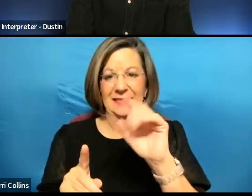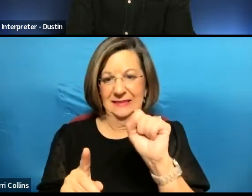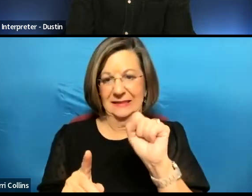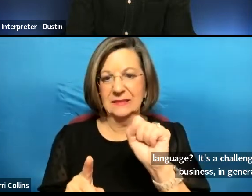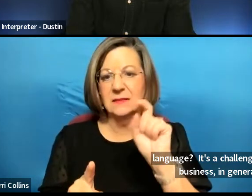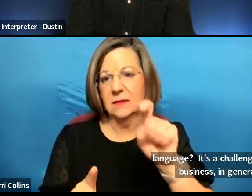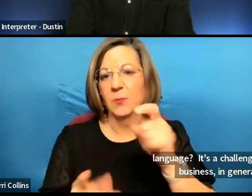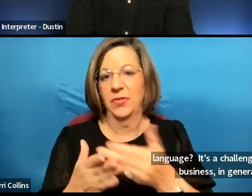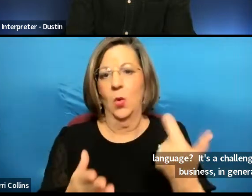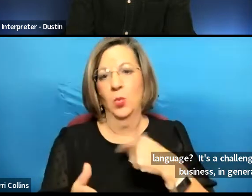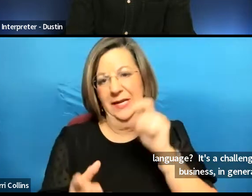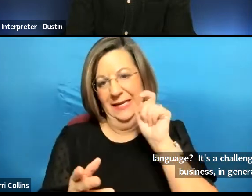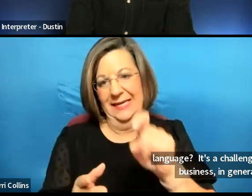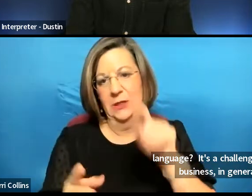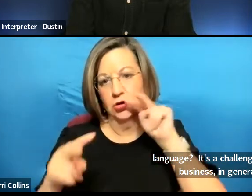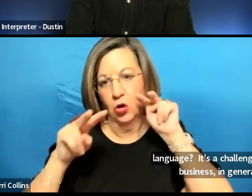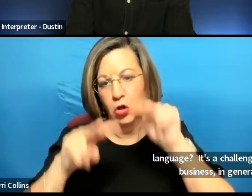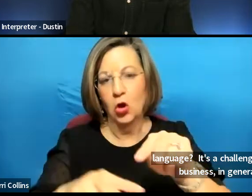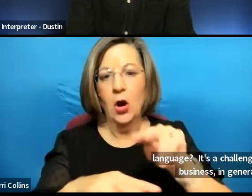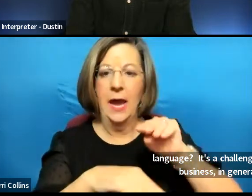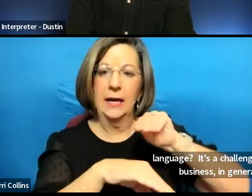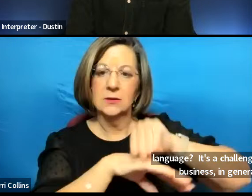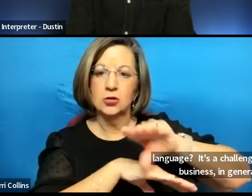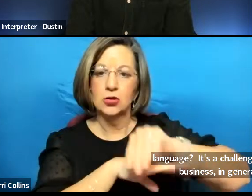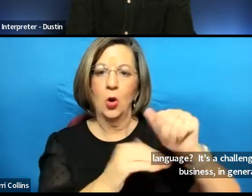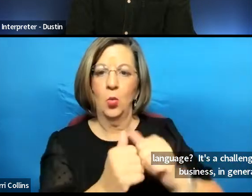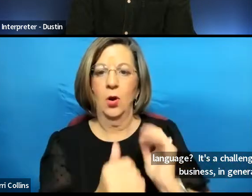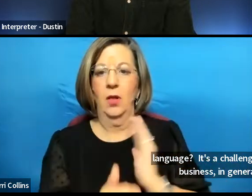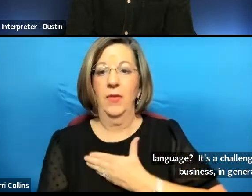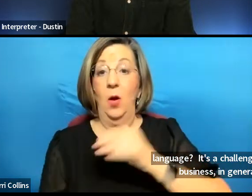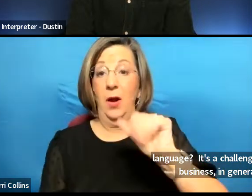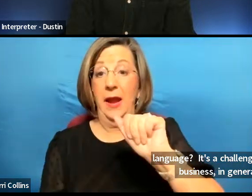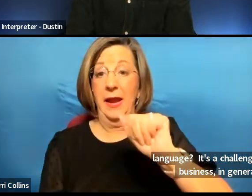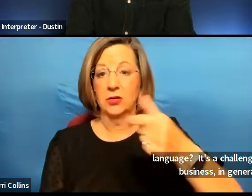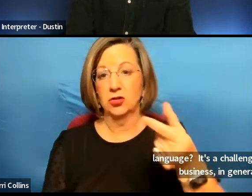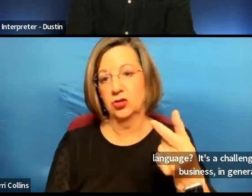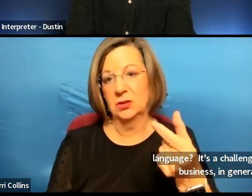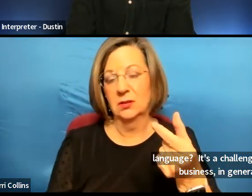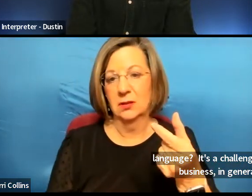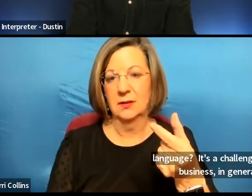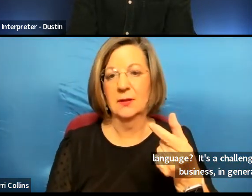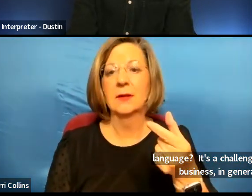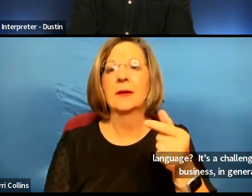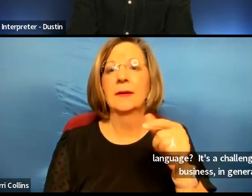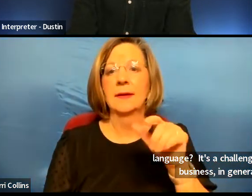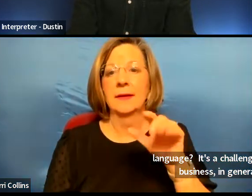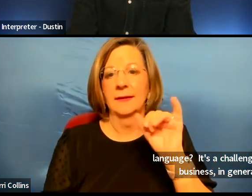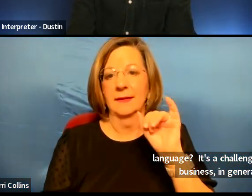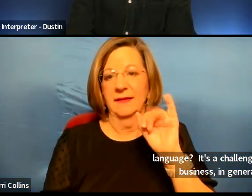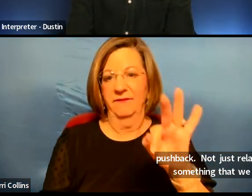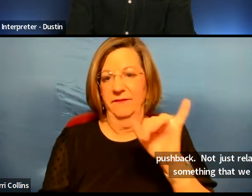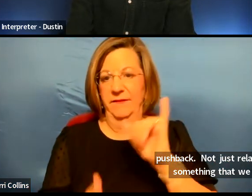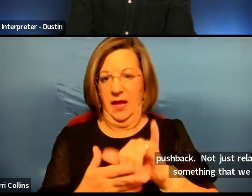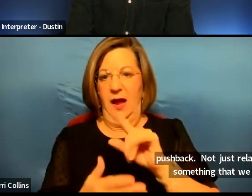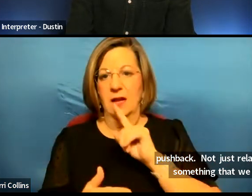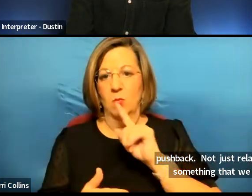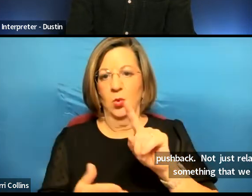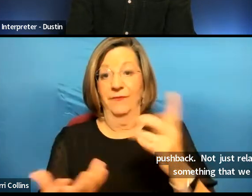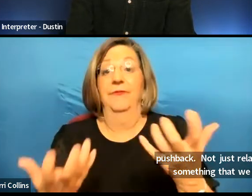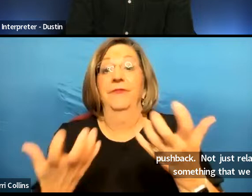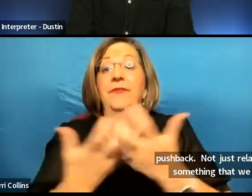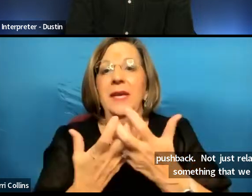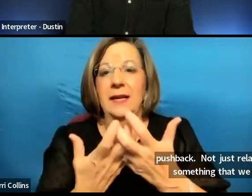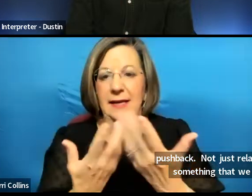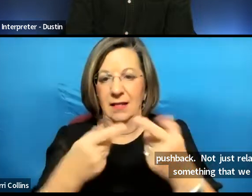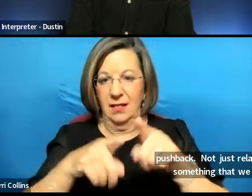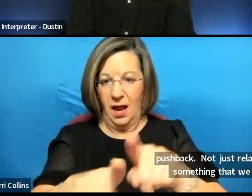related to interpreting, but it is something that we need to look at. And we need to consult with our AAG on that,